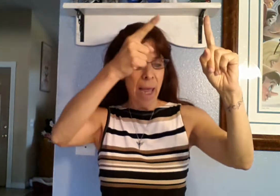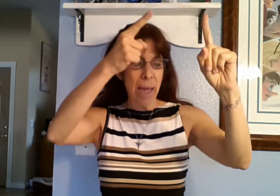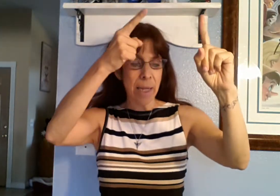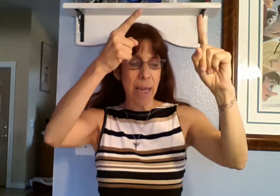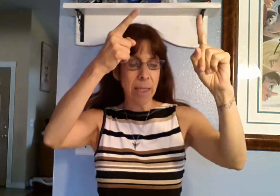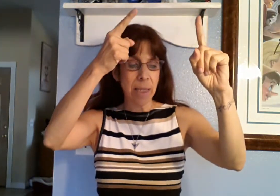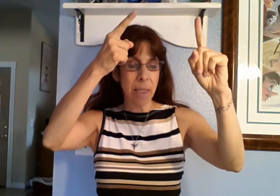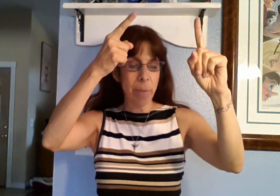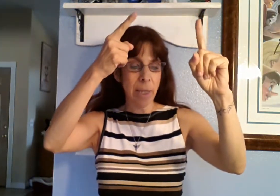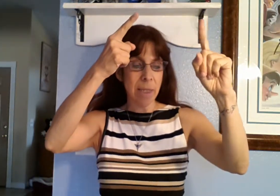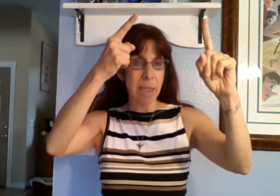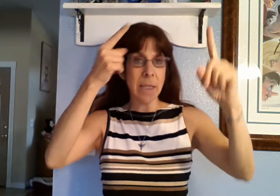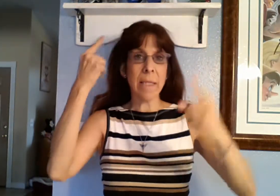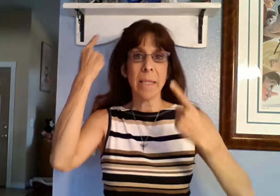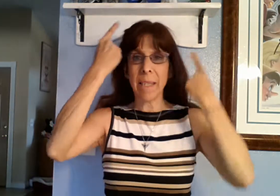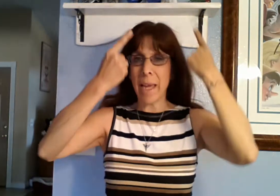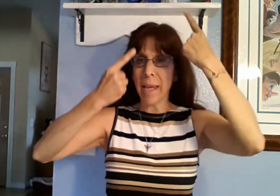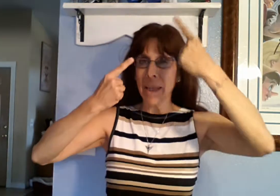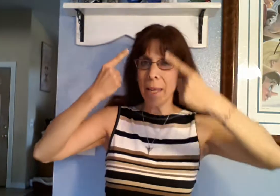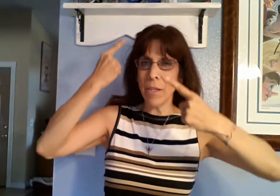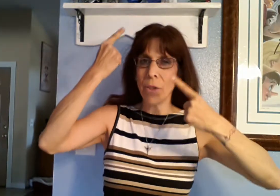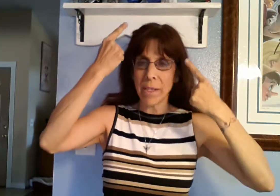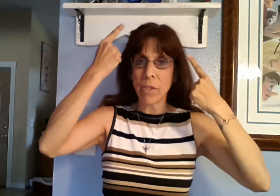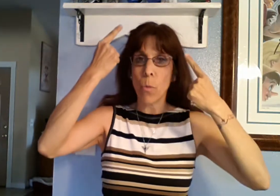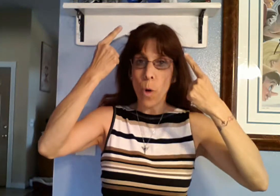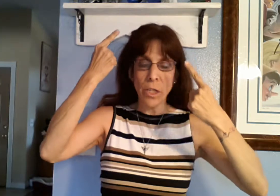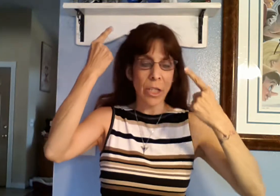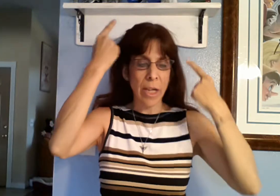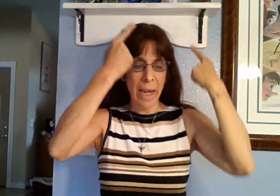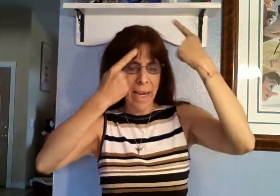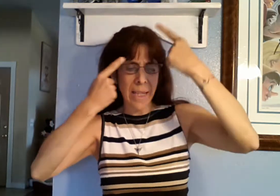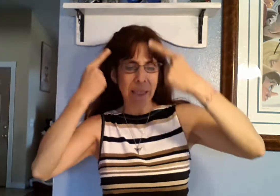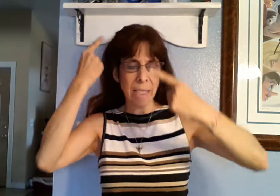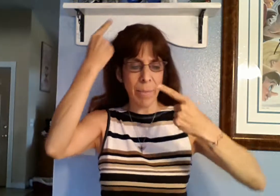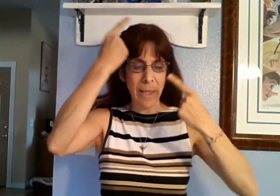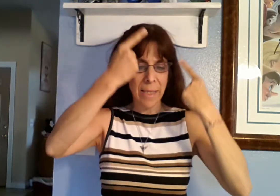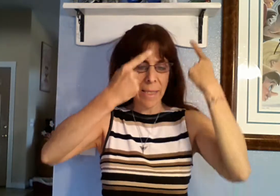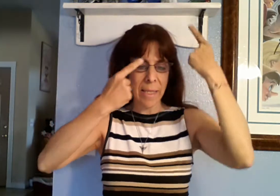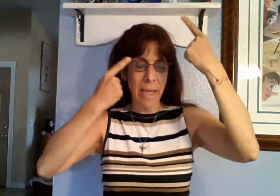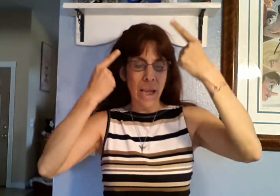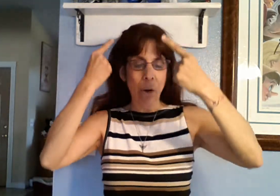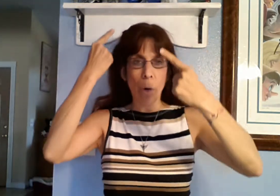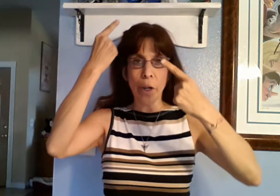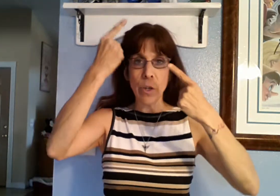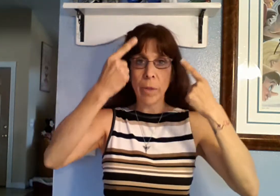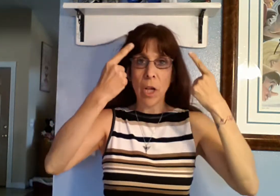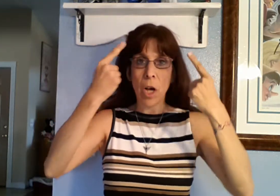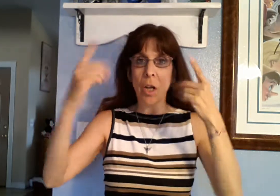and can't see the places, and you let, so wonder, and can't see the places where you belong.